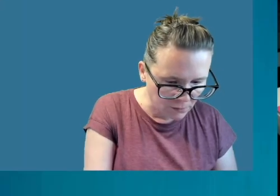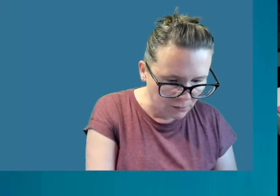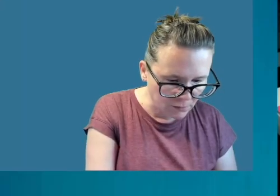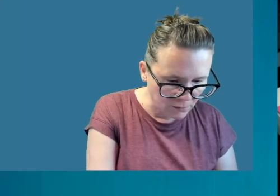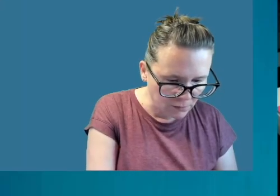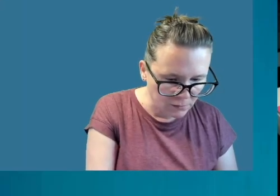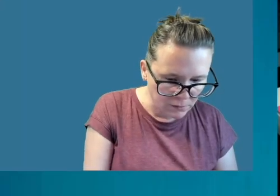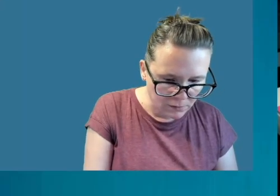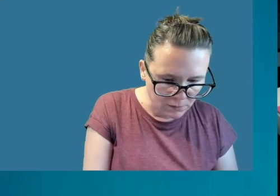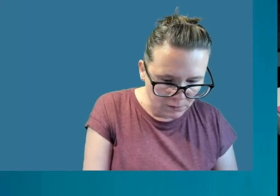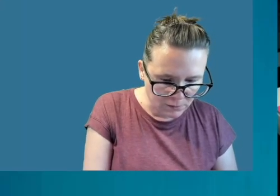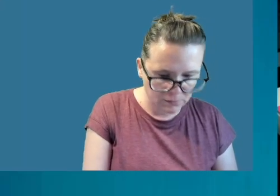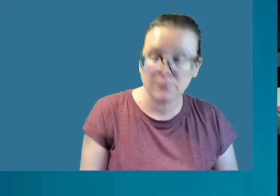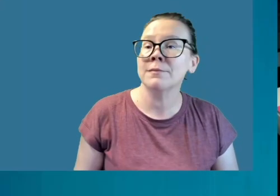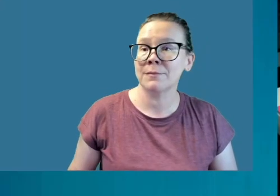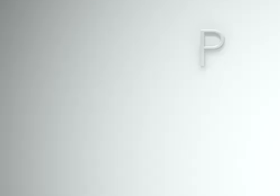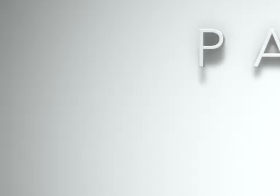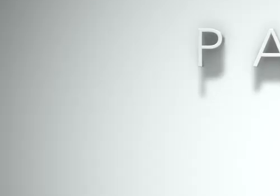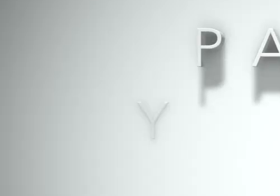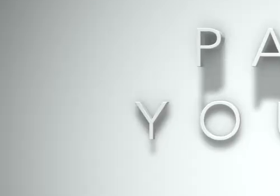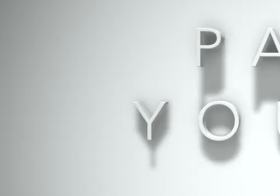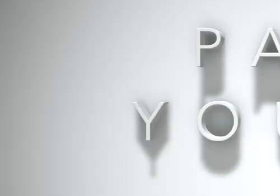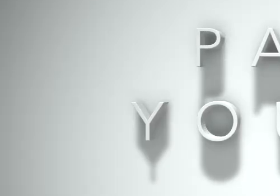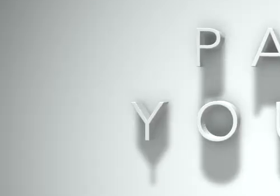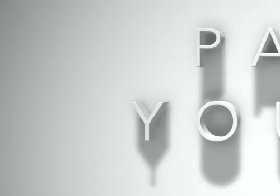It's just around the center square.